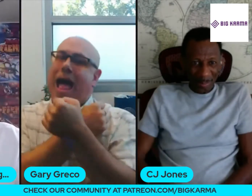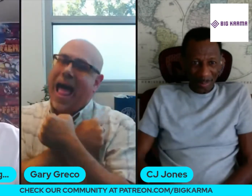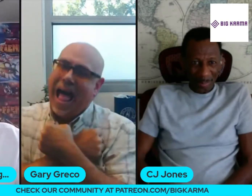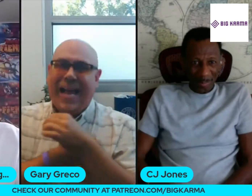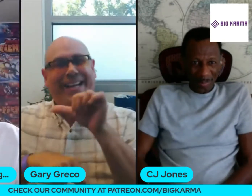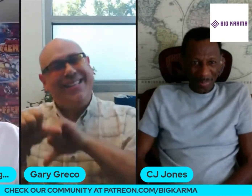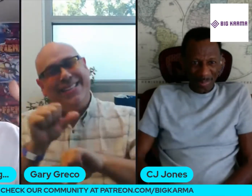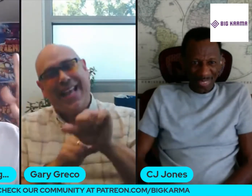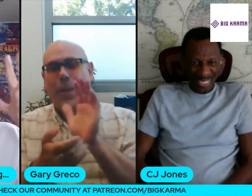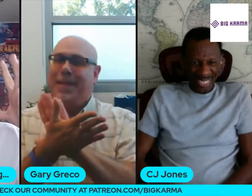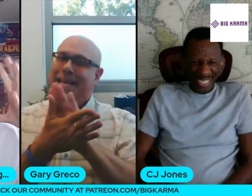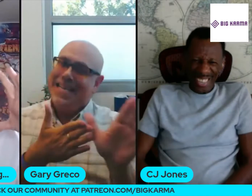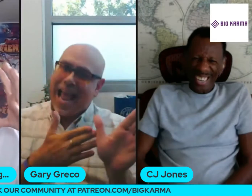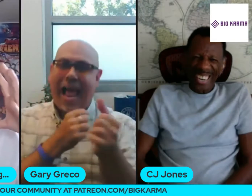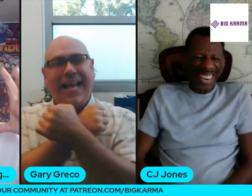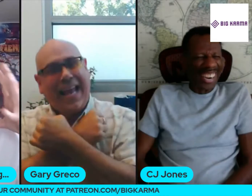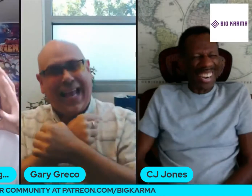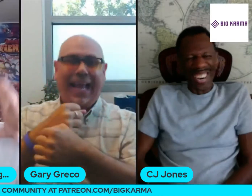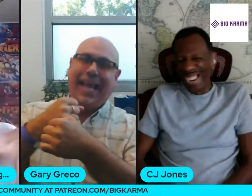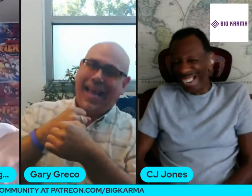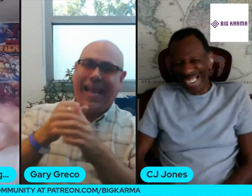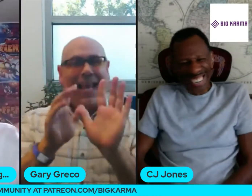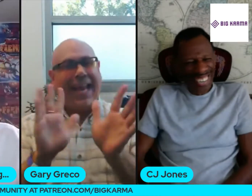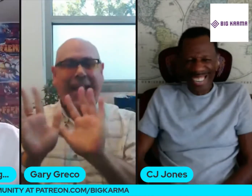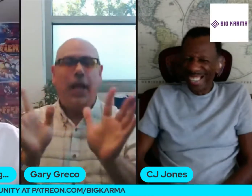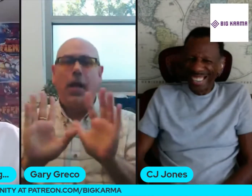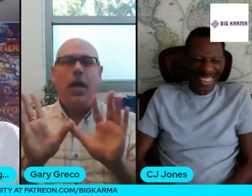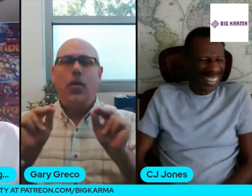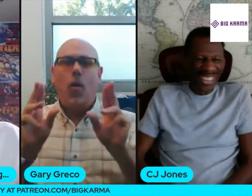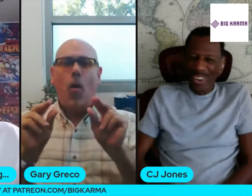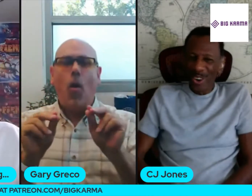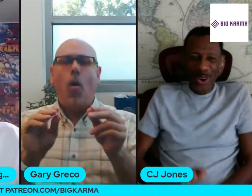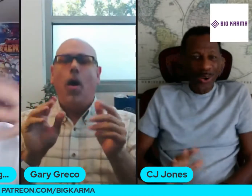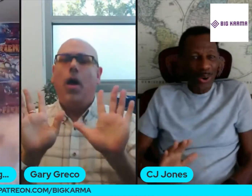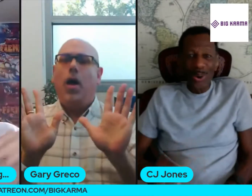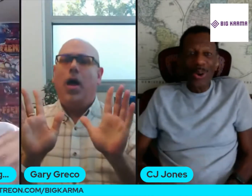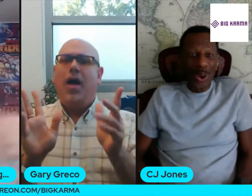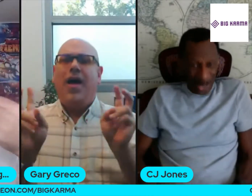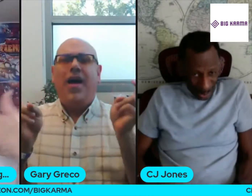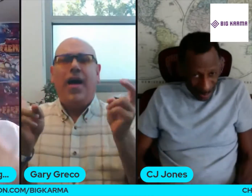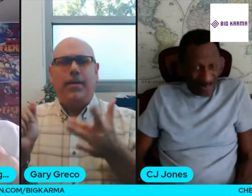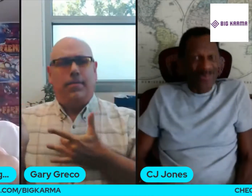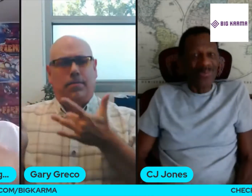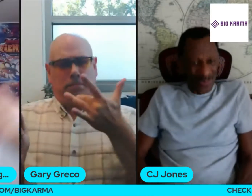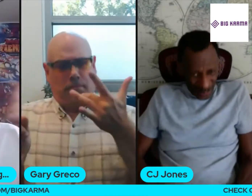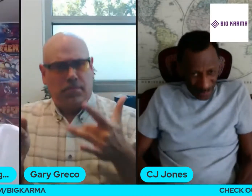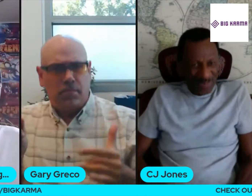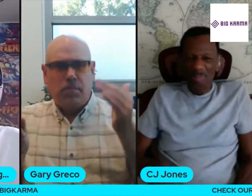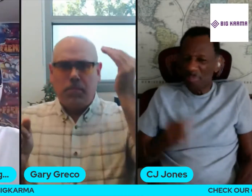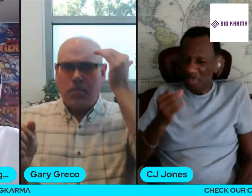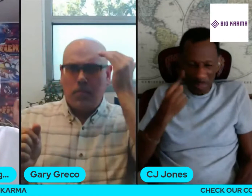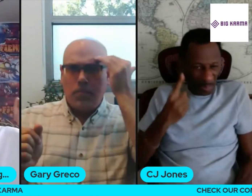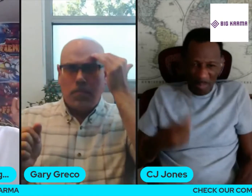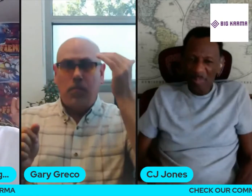the time. Just being a little bit more aware of the consequences of our